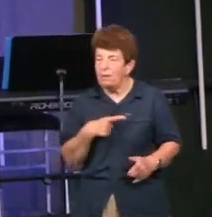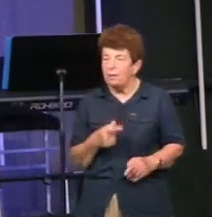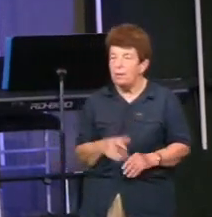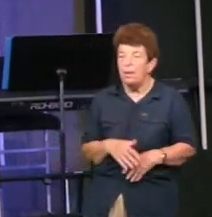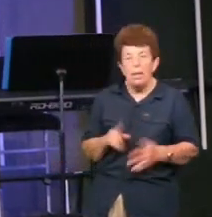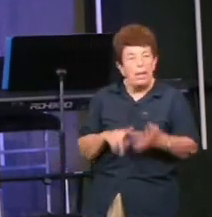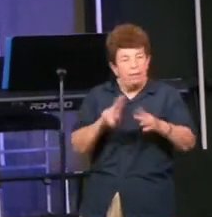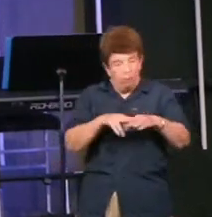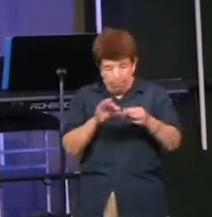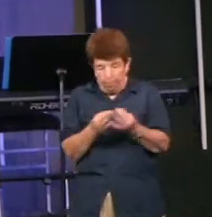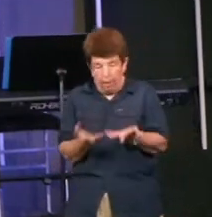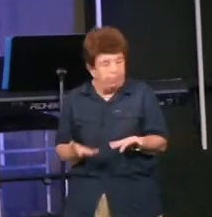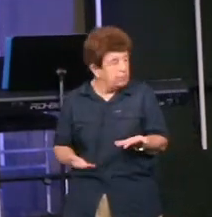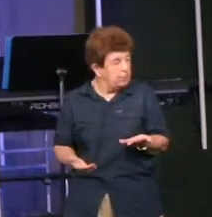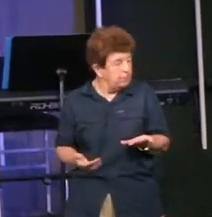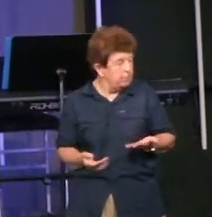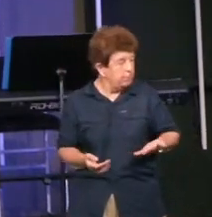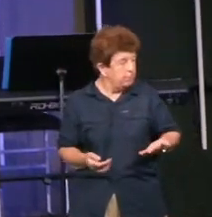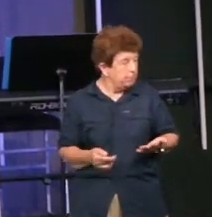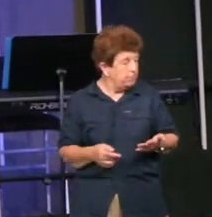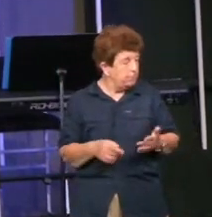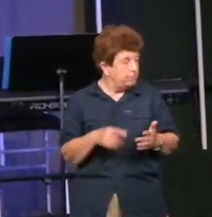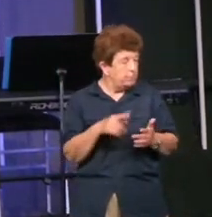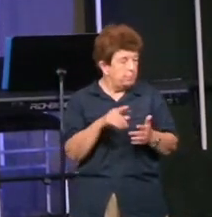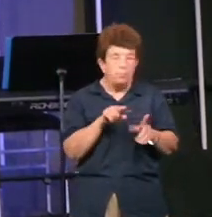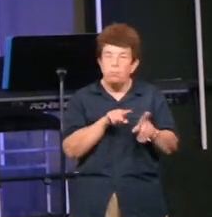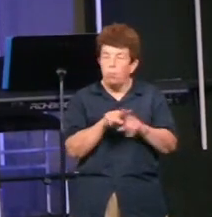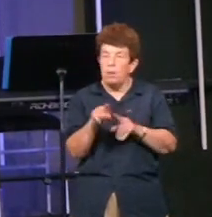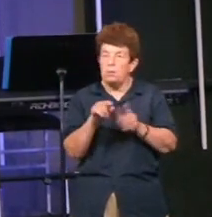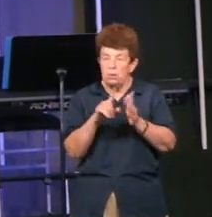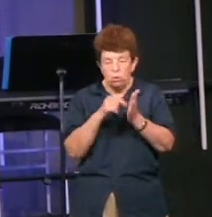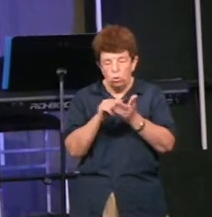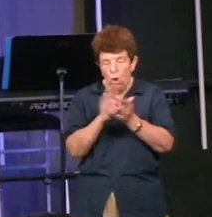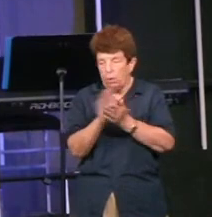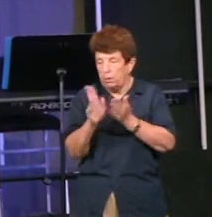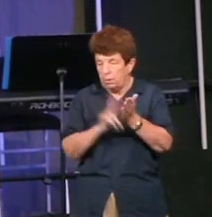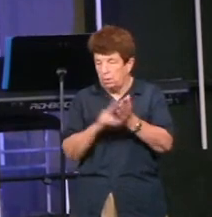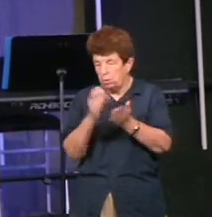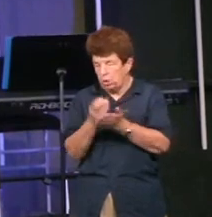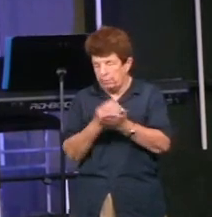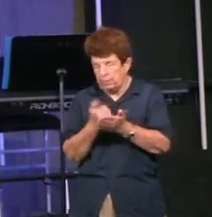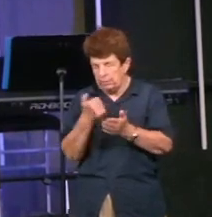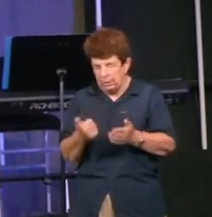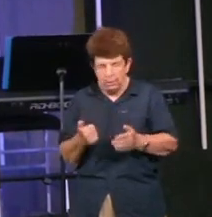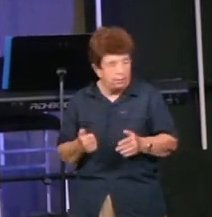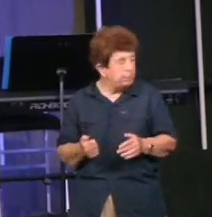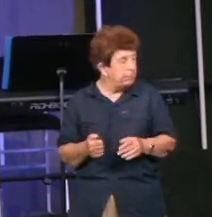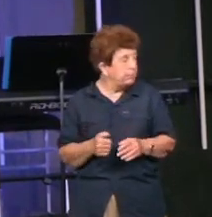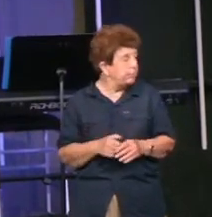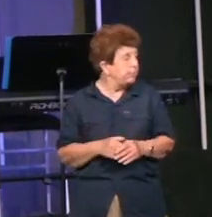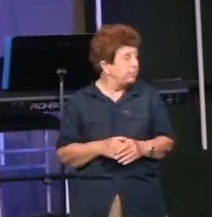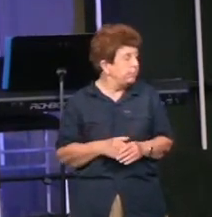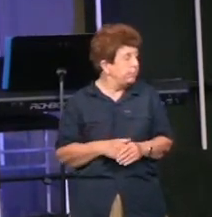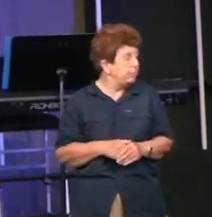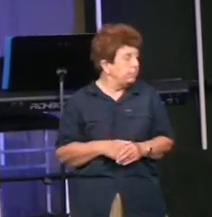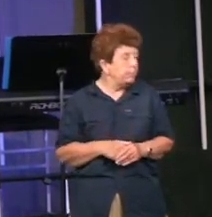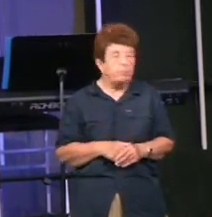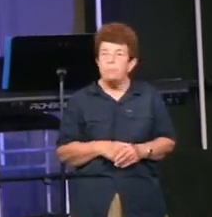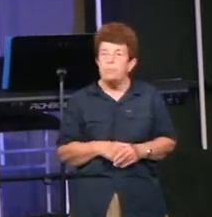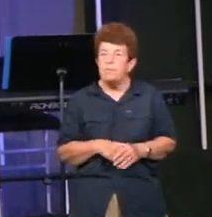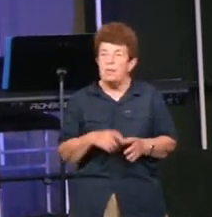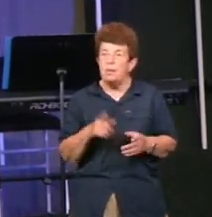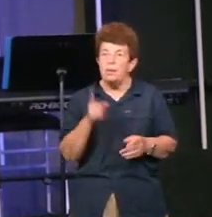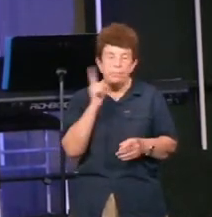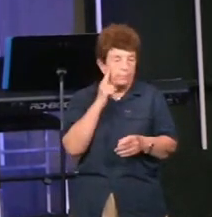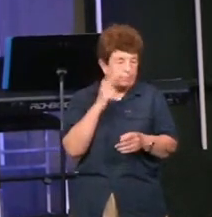If you got your Bibles there, we're looking, as Julie said, mainly at John 6, verse 22 through to 59. That's what we're referencing this morning. If we